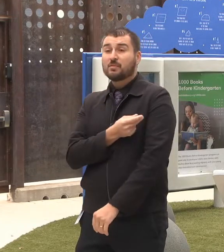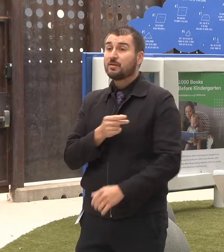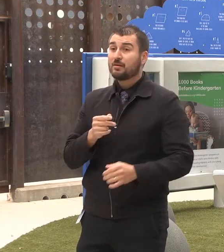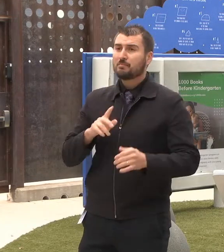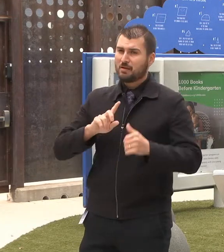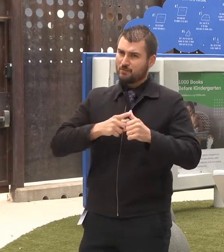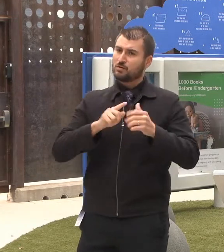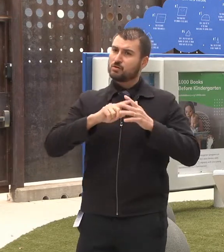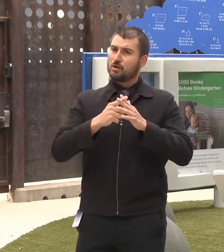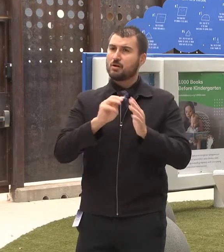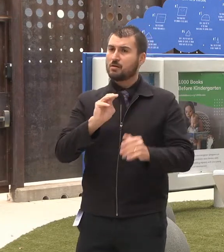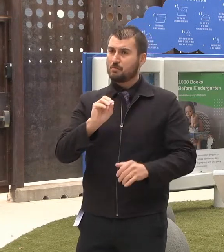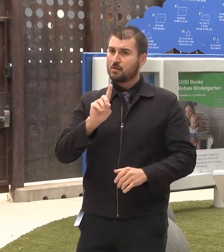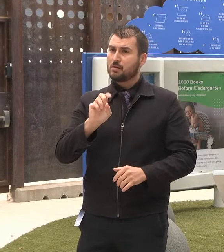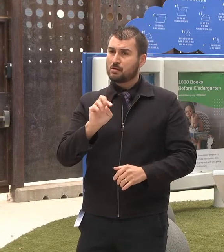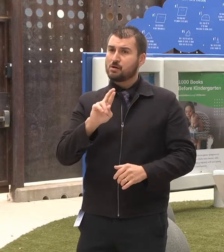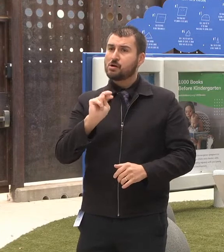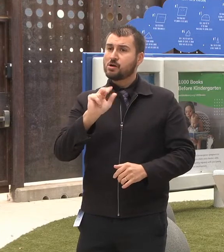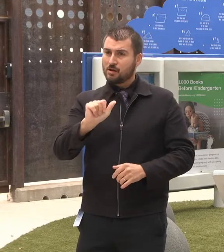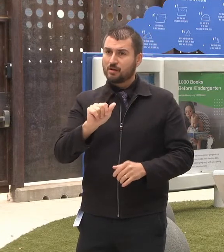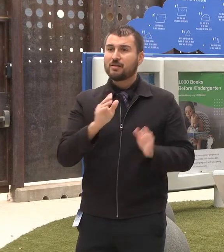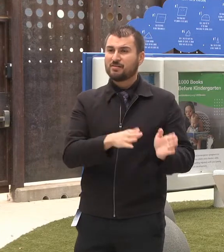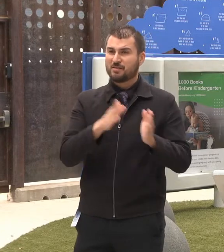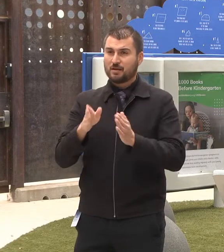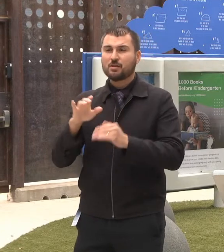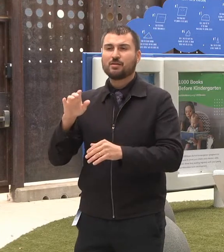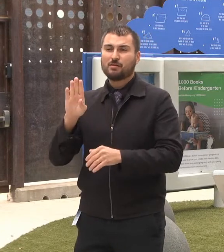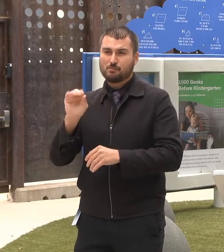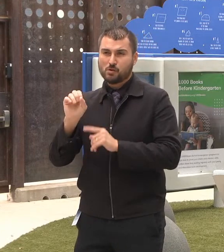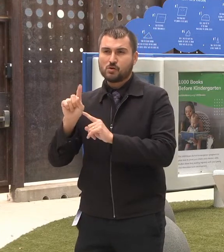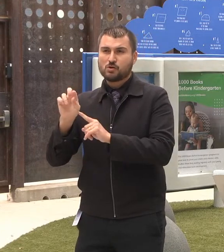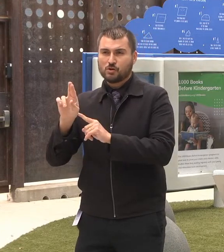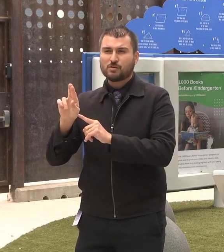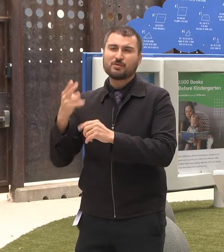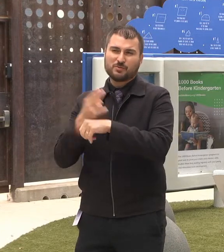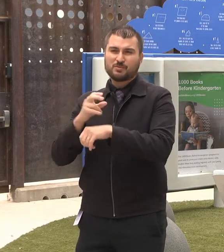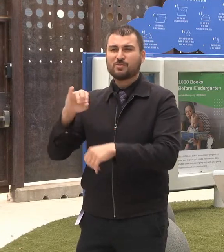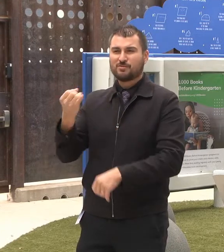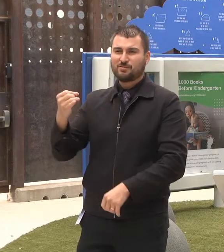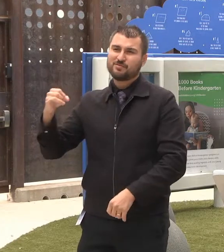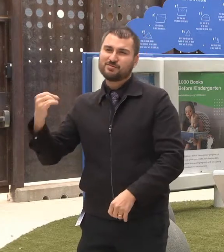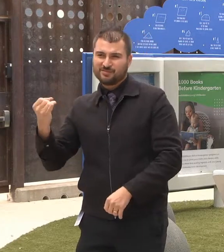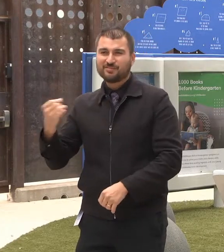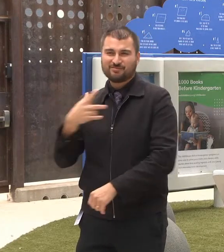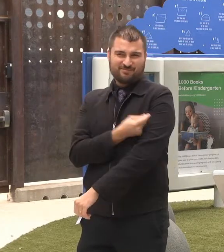my first round, and then I took the Johnson & Johnson as a booster shot, and